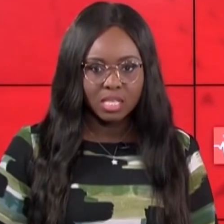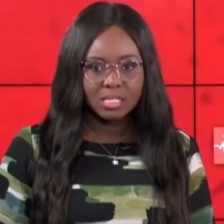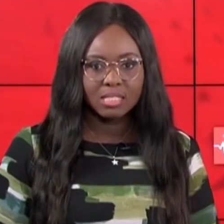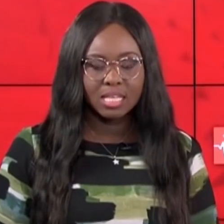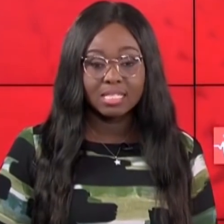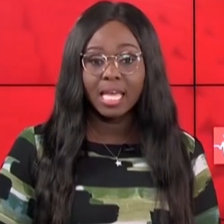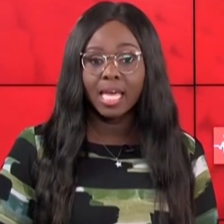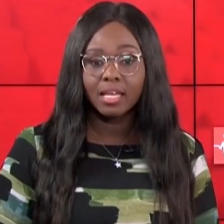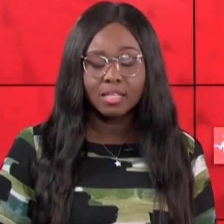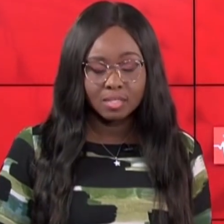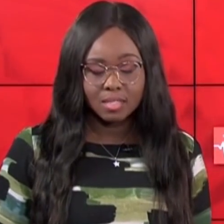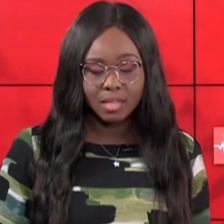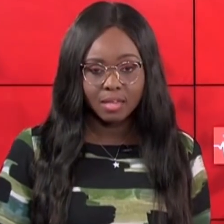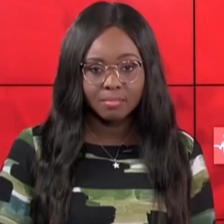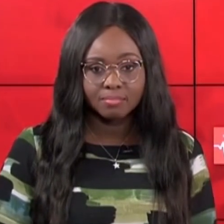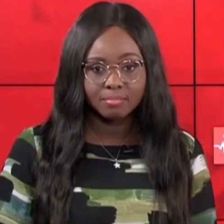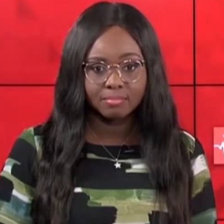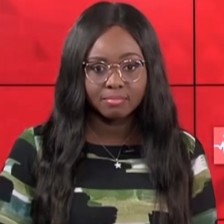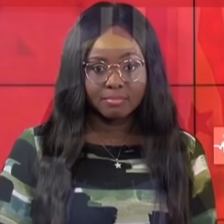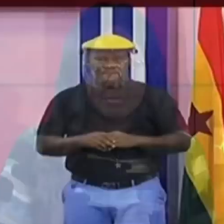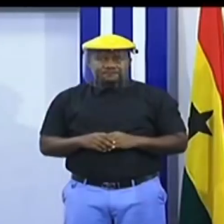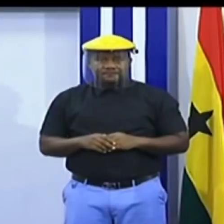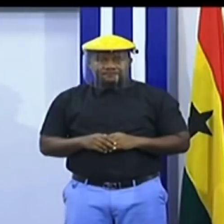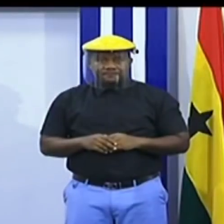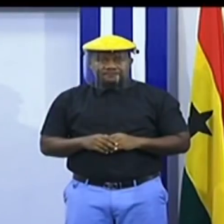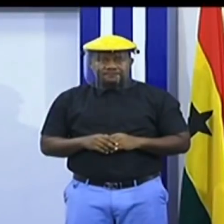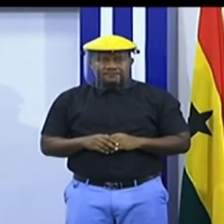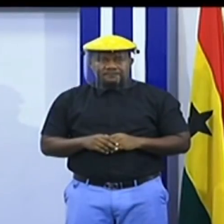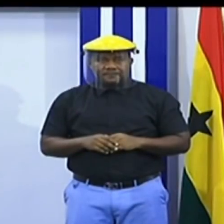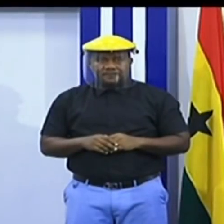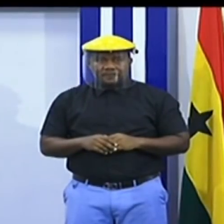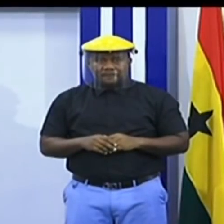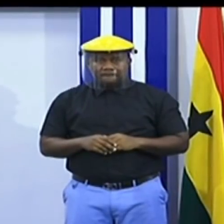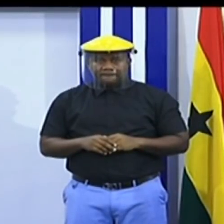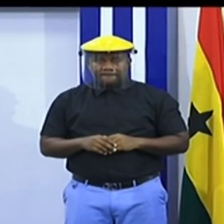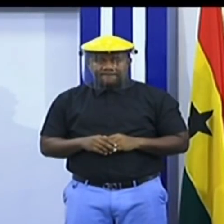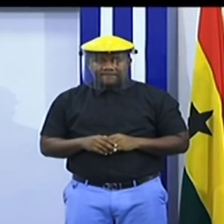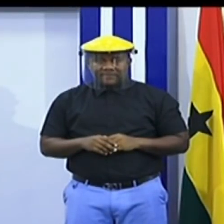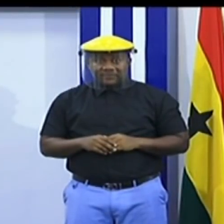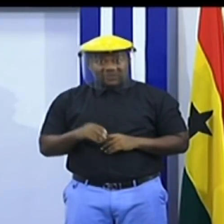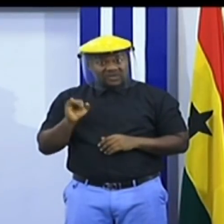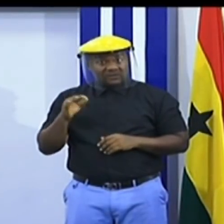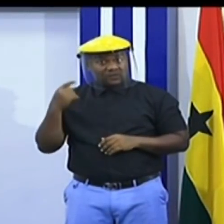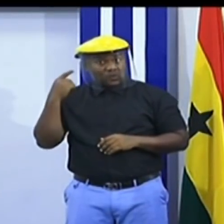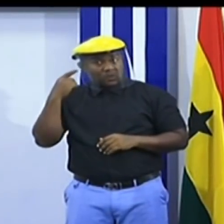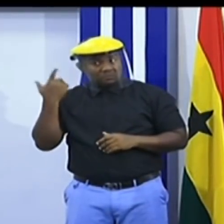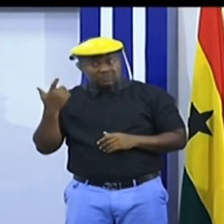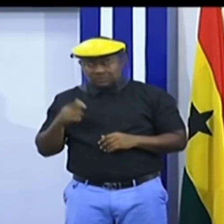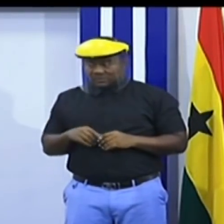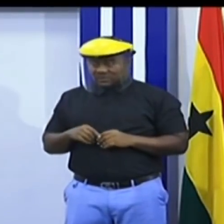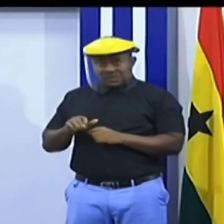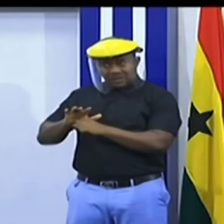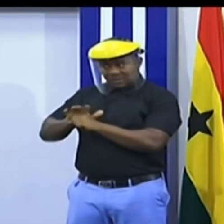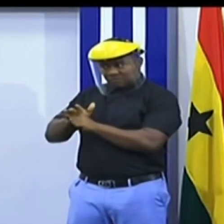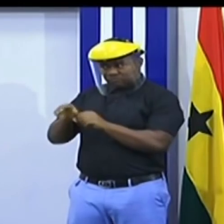much, since it is here to stay. And therefore, if you hear the president talk about living with the virus, or